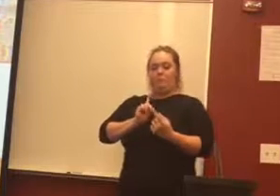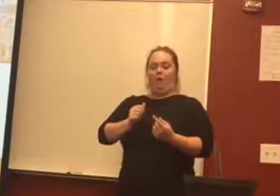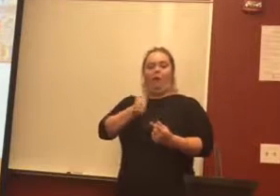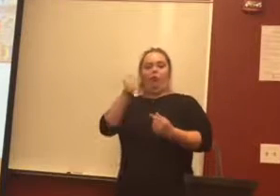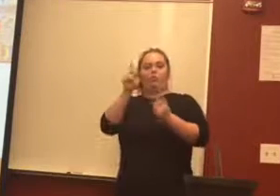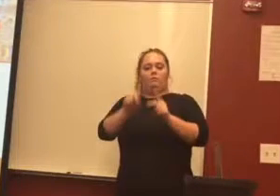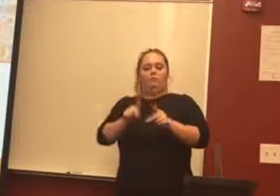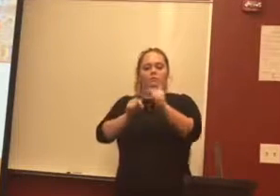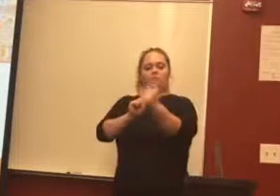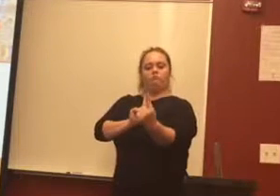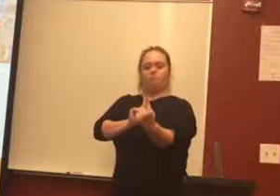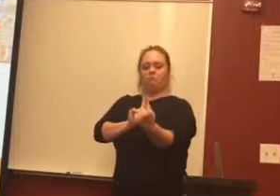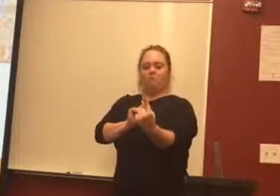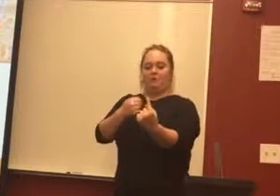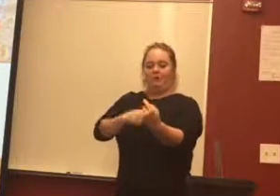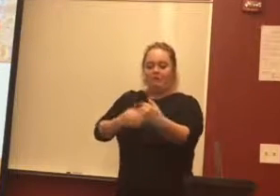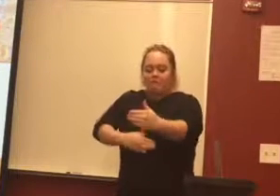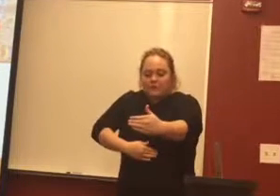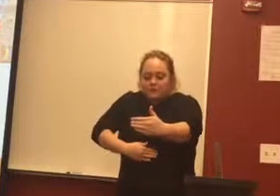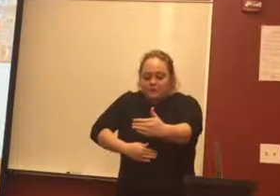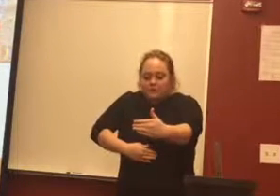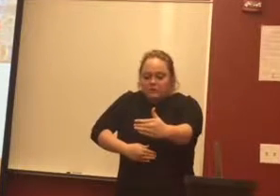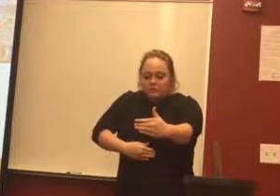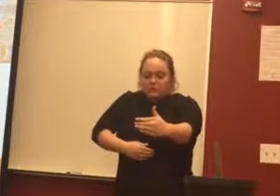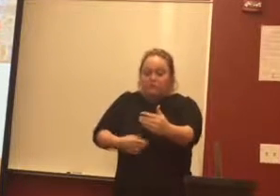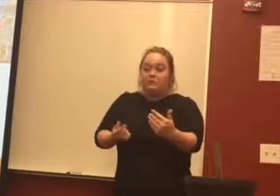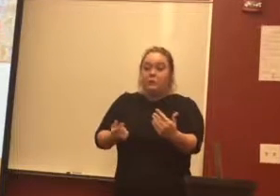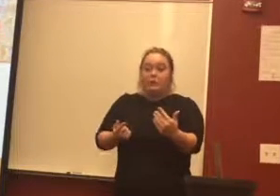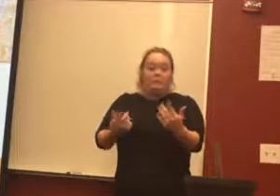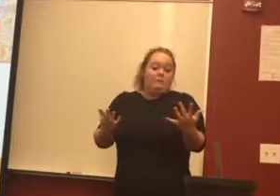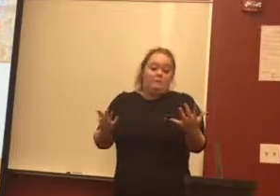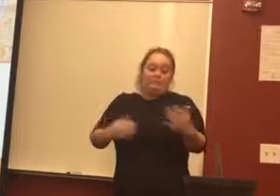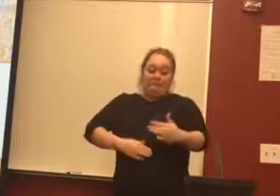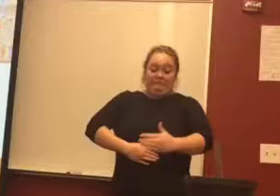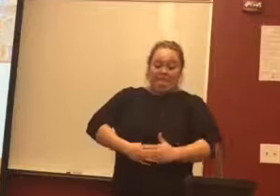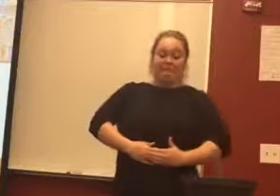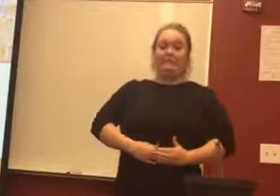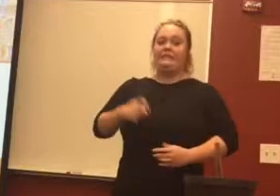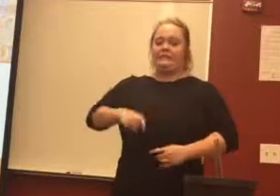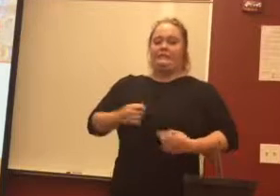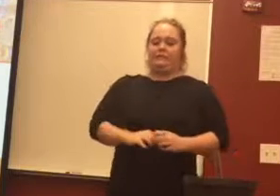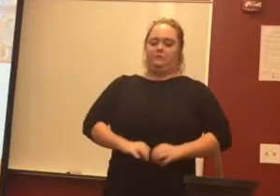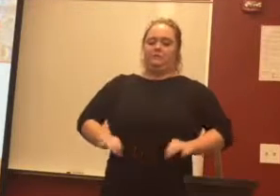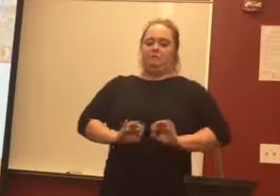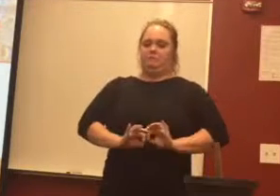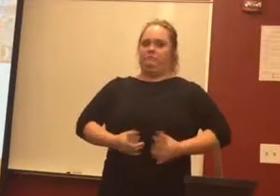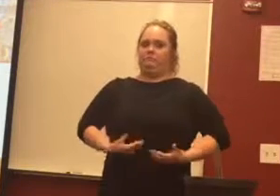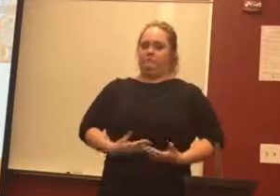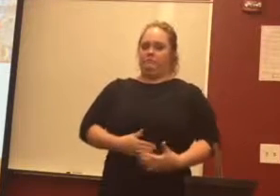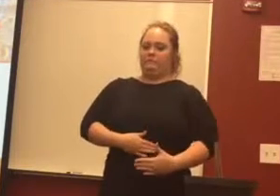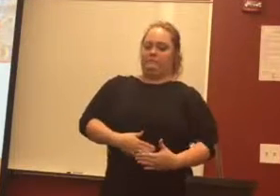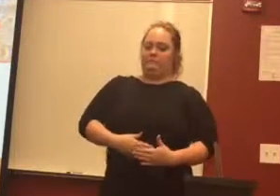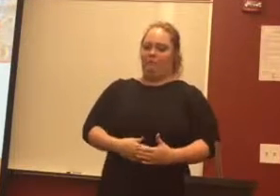not directly behind somebody, that means you're not in line. So we found that out very quickly.